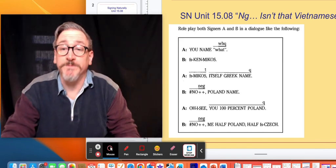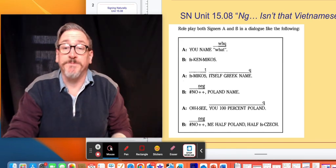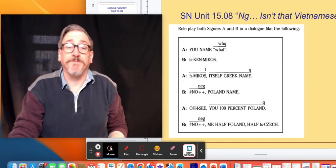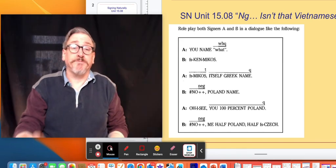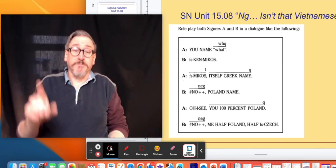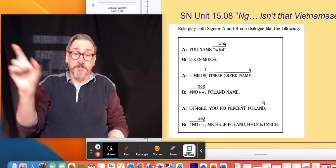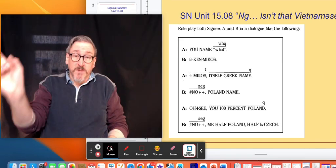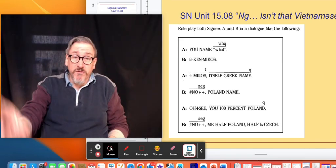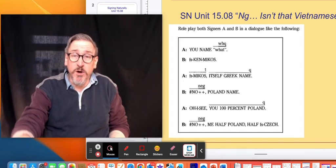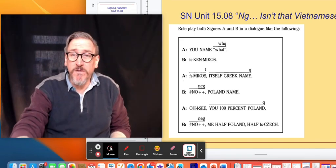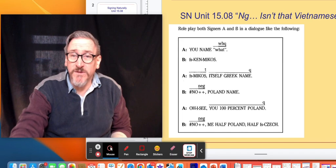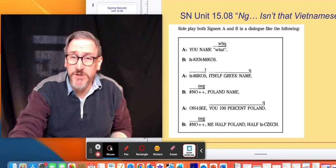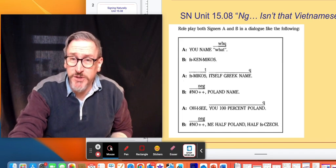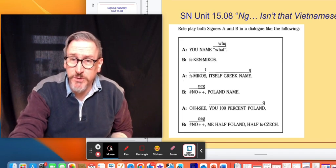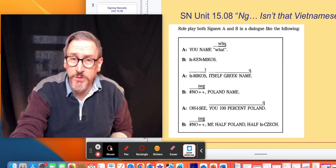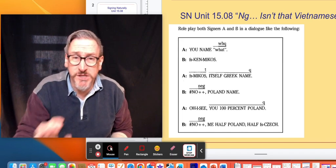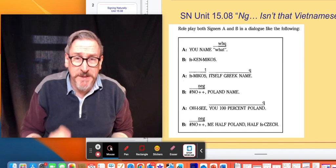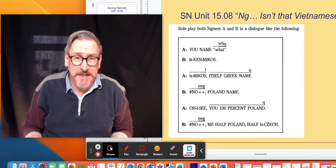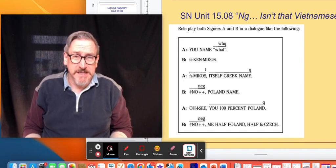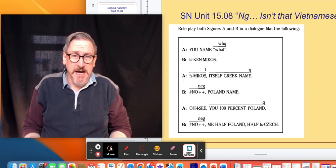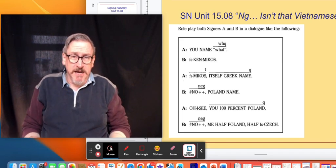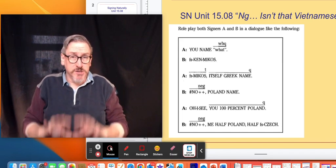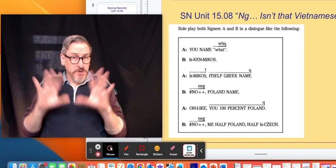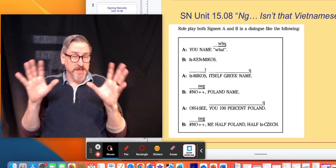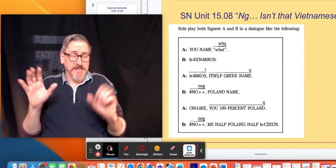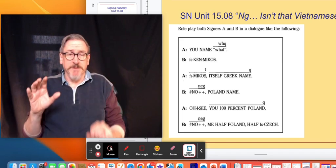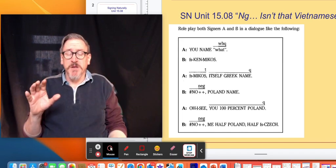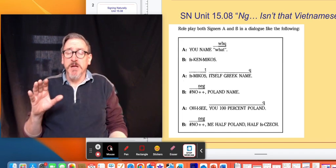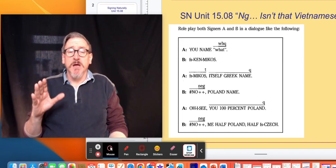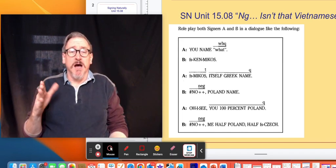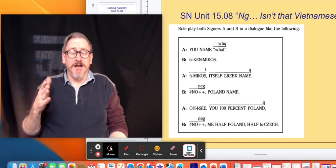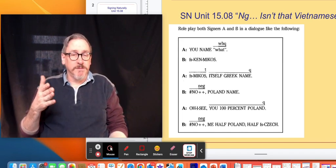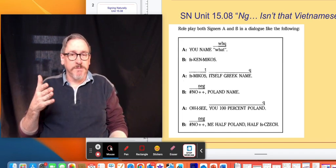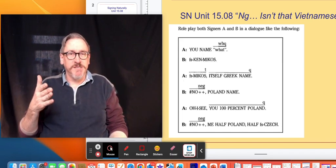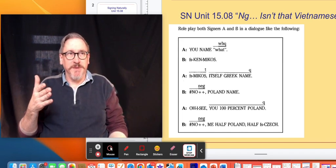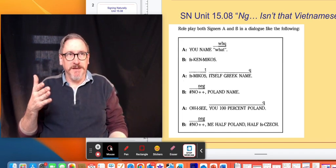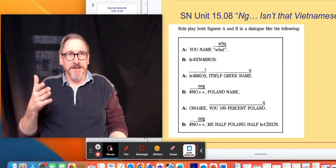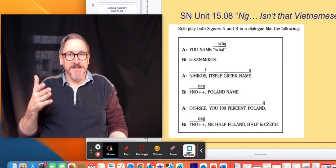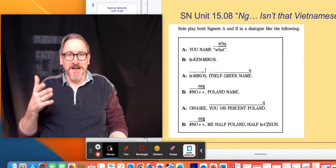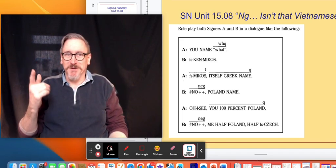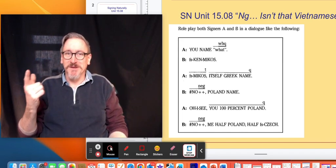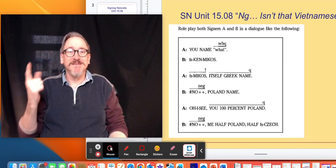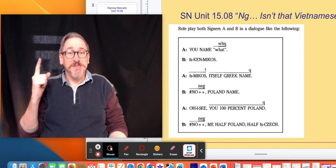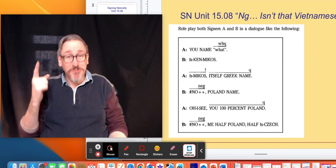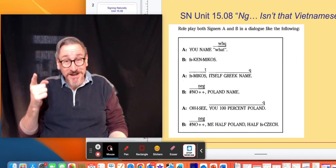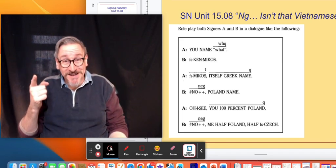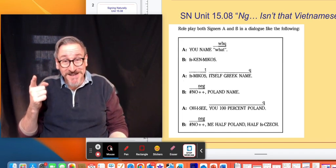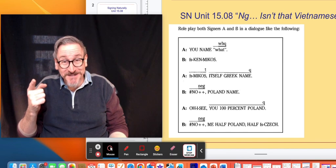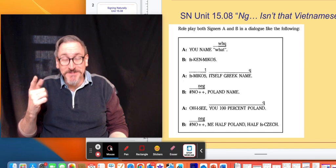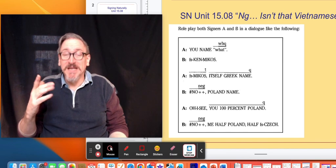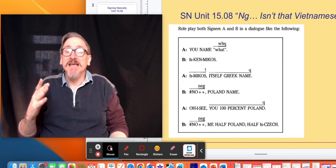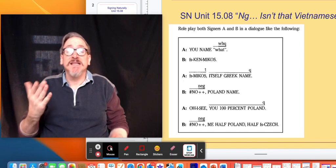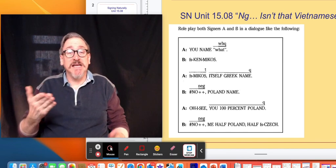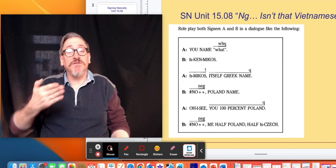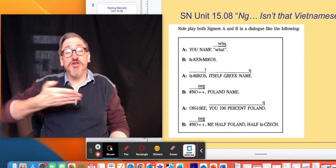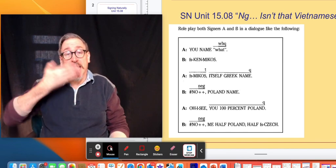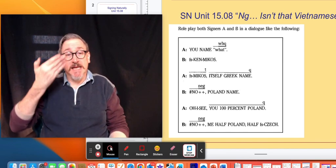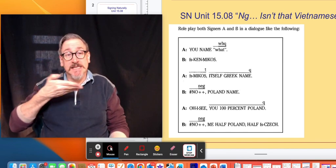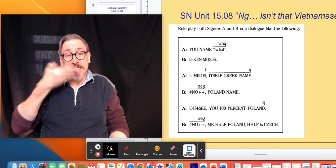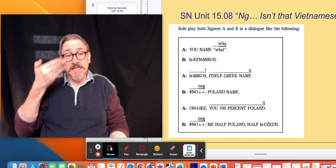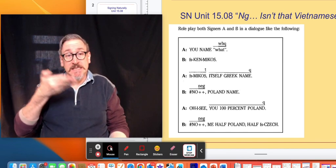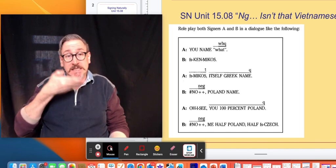so if we go over to speak the sign or spread the sign, speak the sign, spread the sign